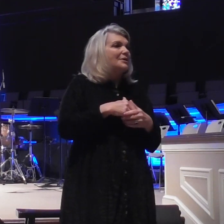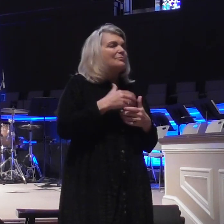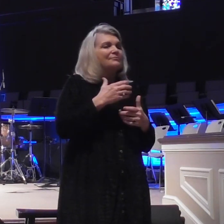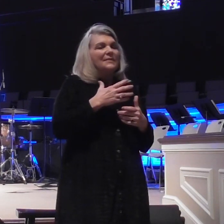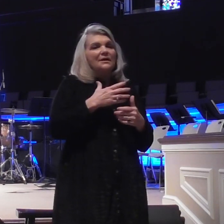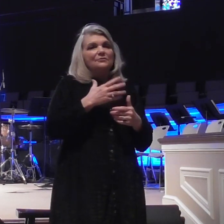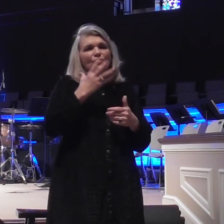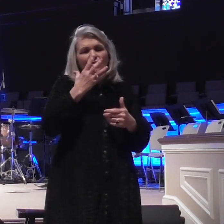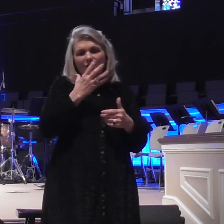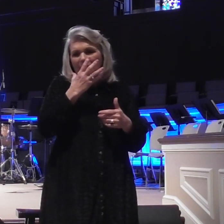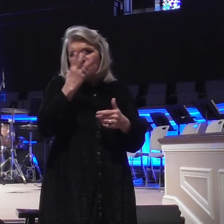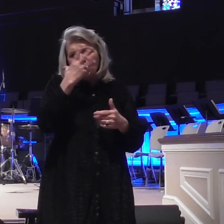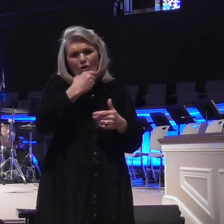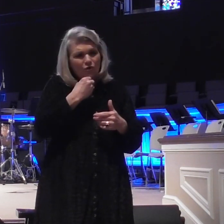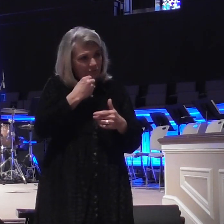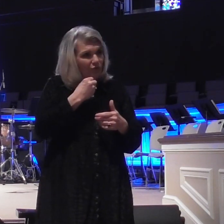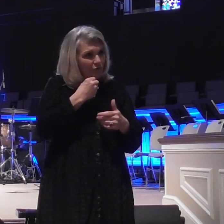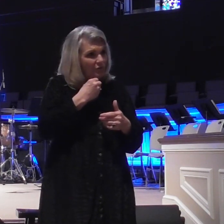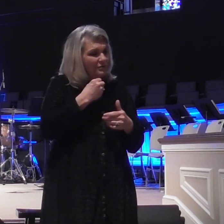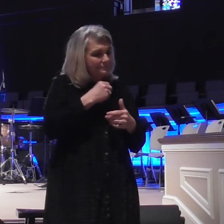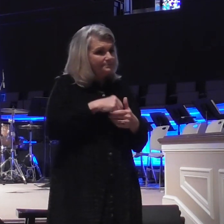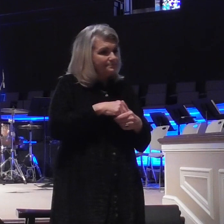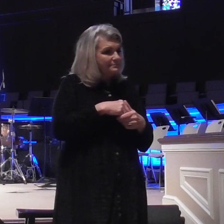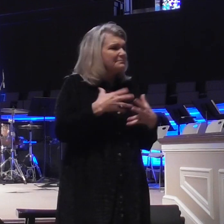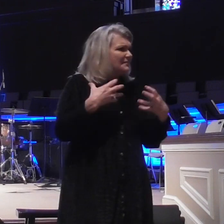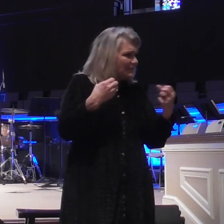things, broken relationships, health issues,